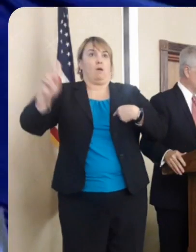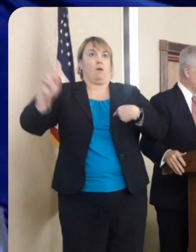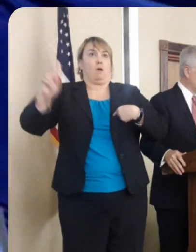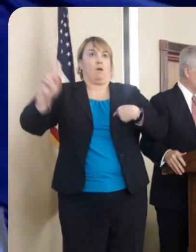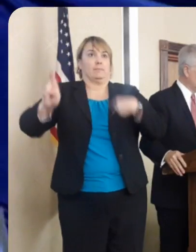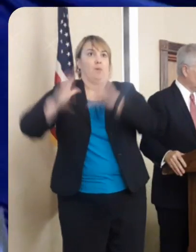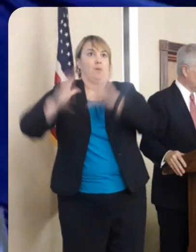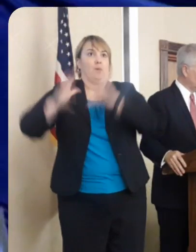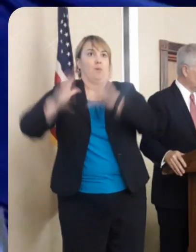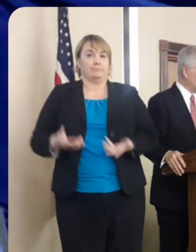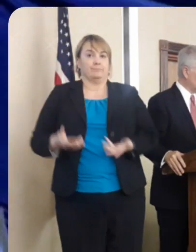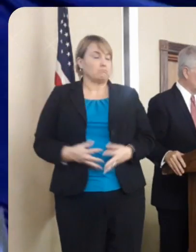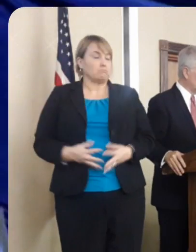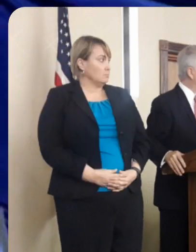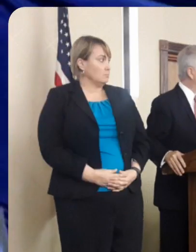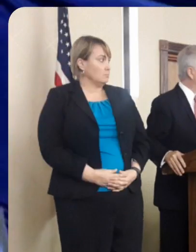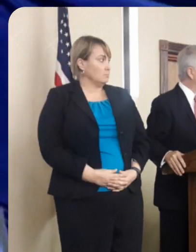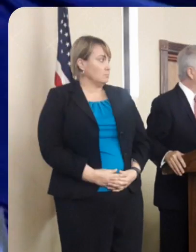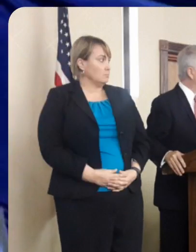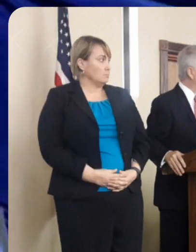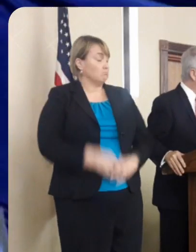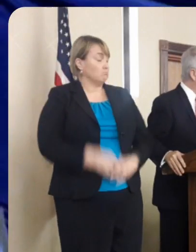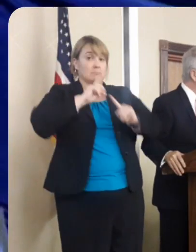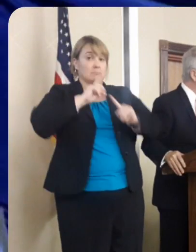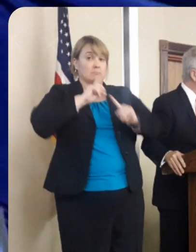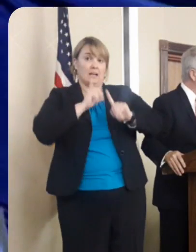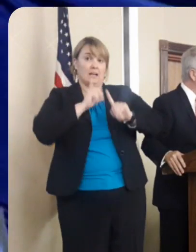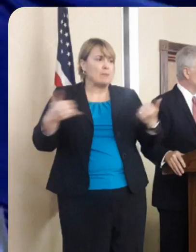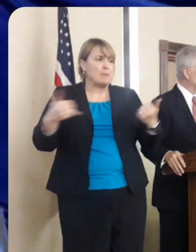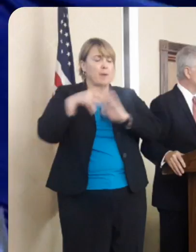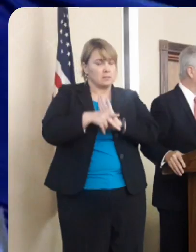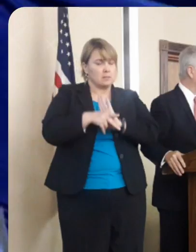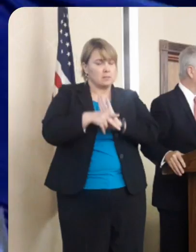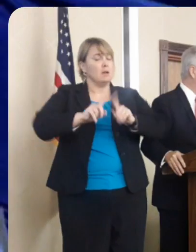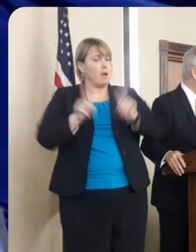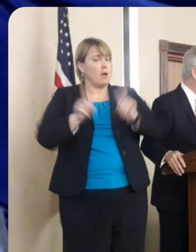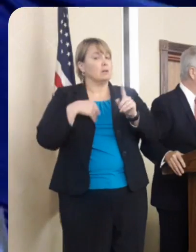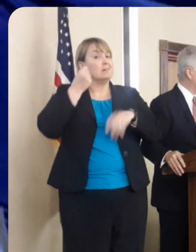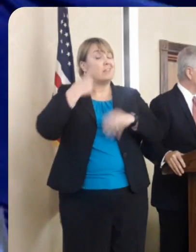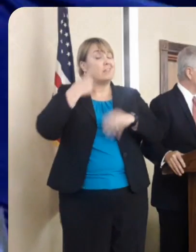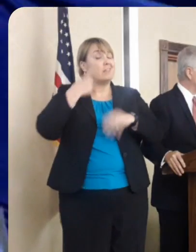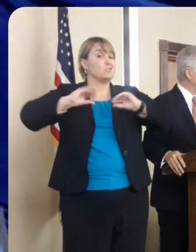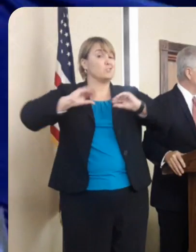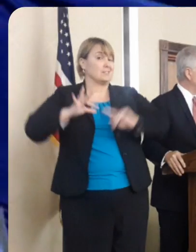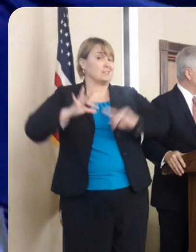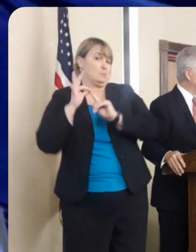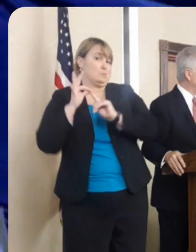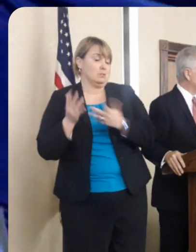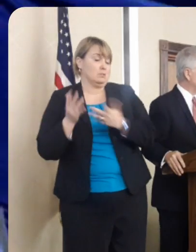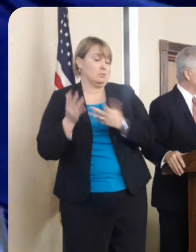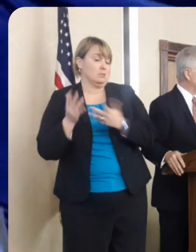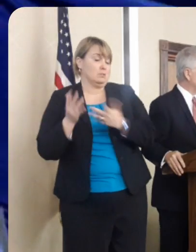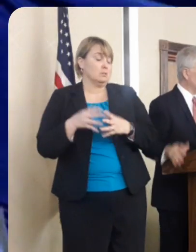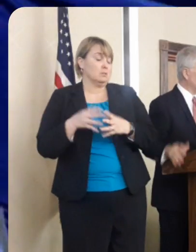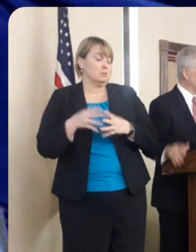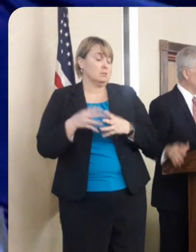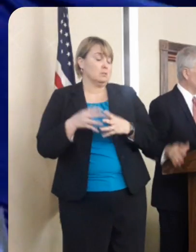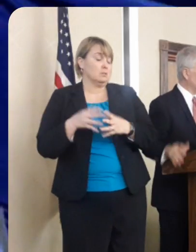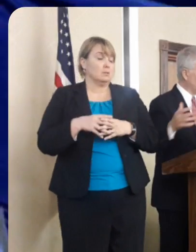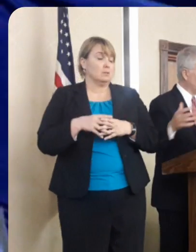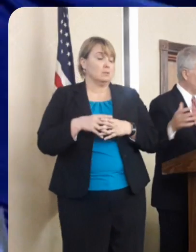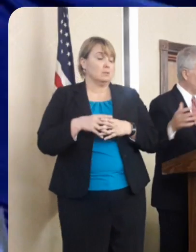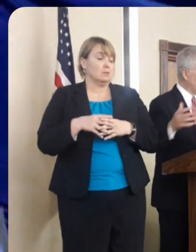There is no separate policy, but there's also no exception that says, the policies